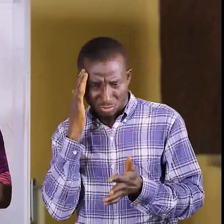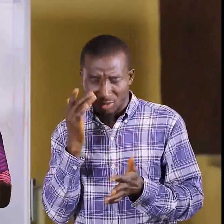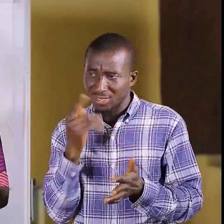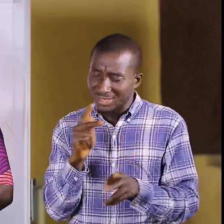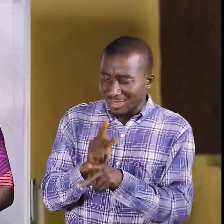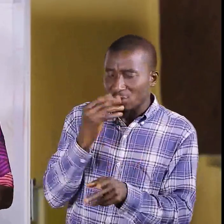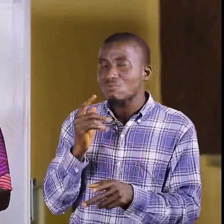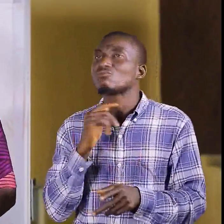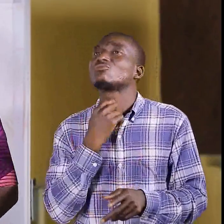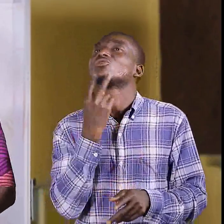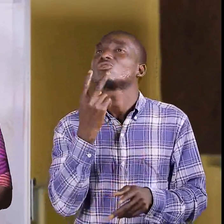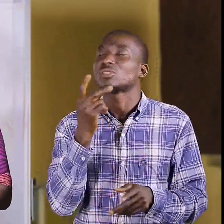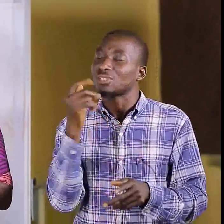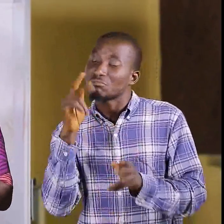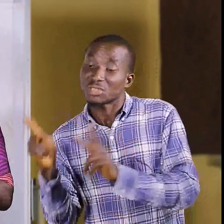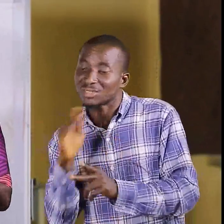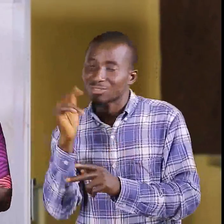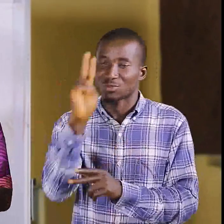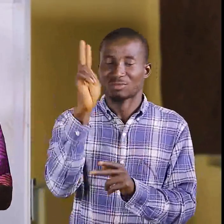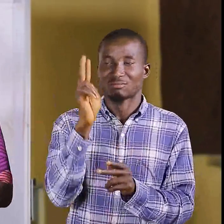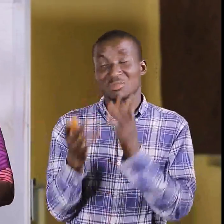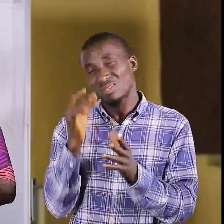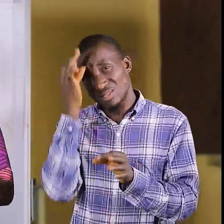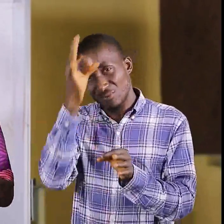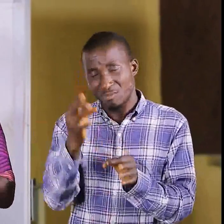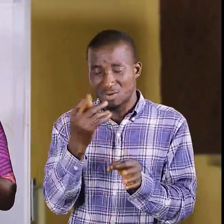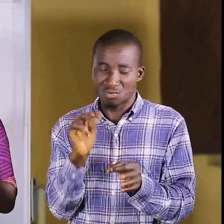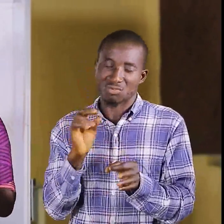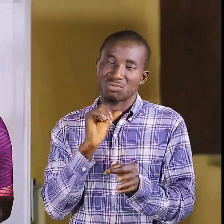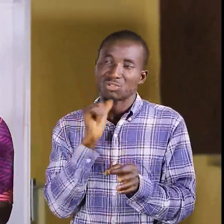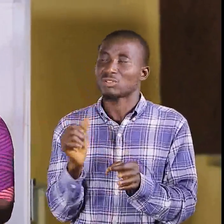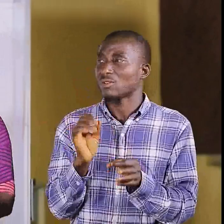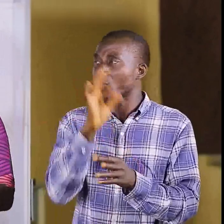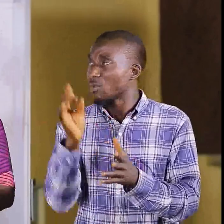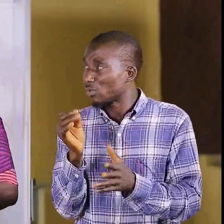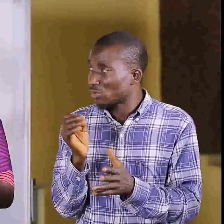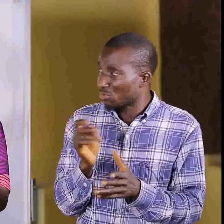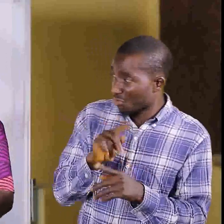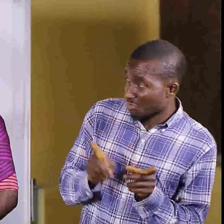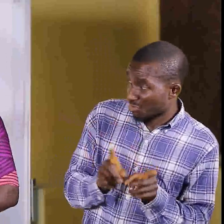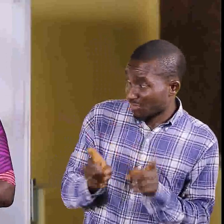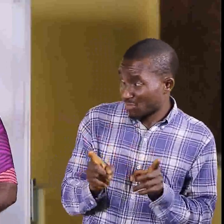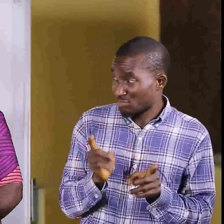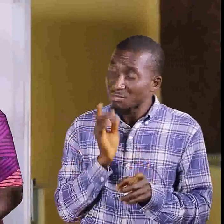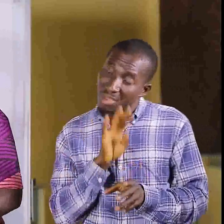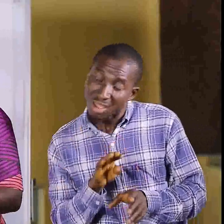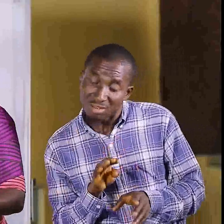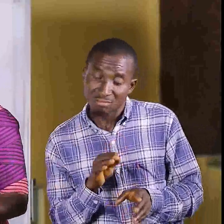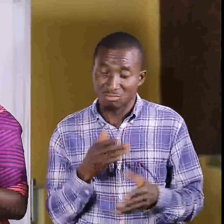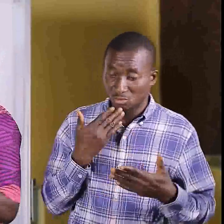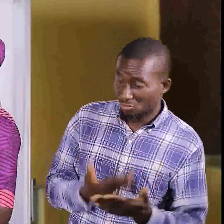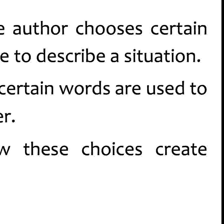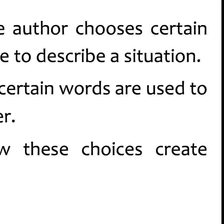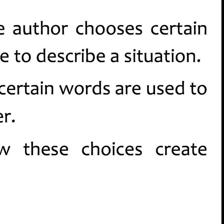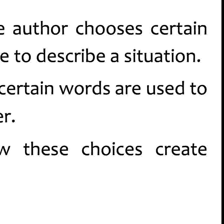the kind of tone the person is using, whether it is formal, informal, whether it is benevolent, whether it is callous, candid,